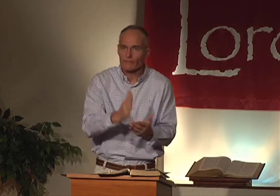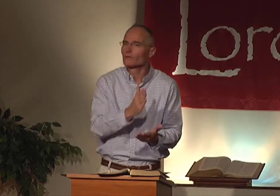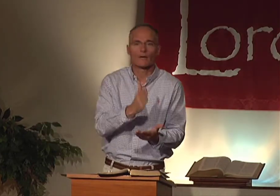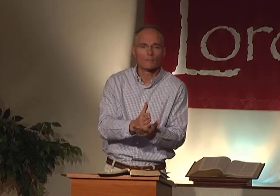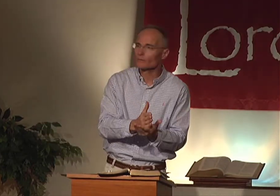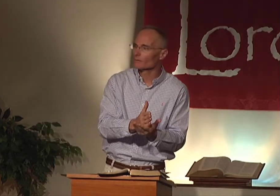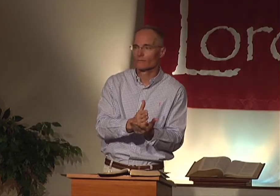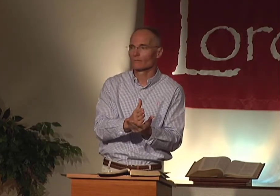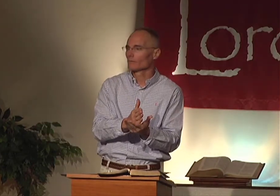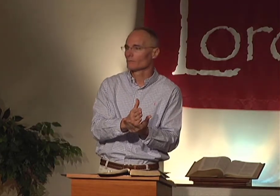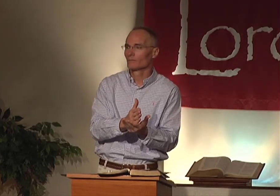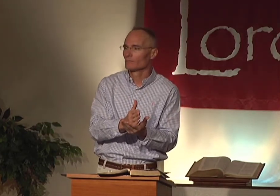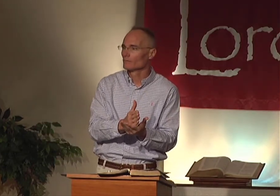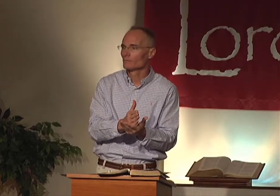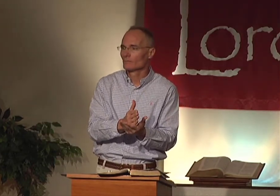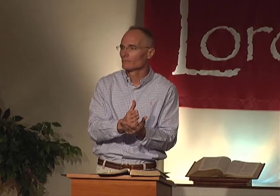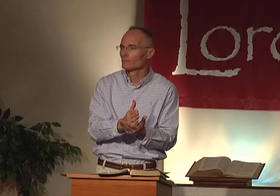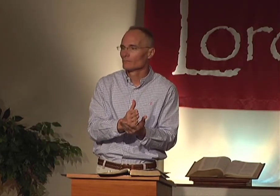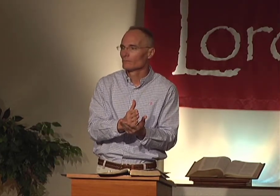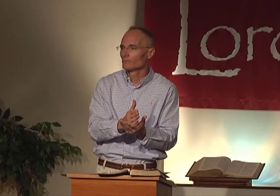Our growth never stops.